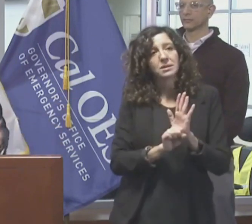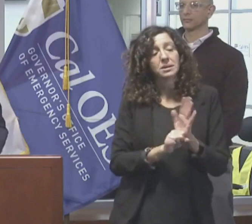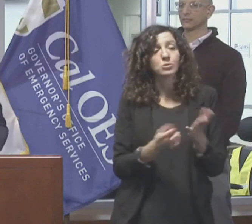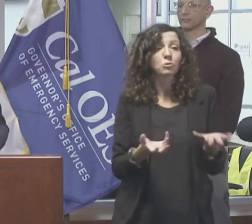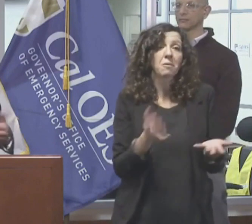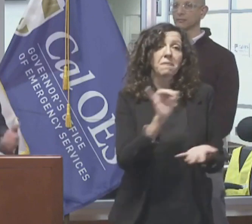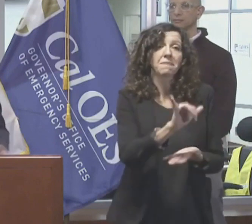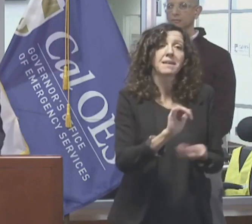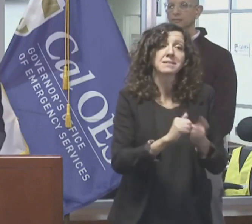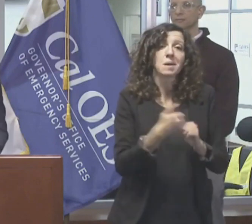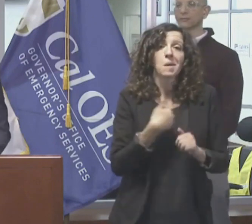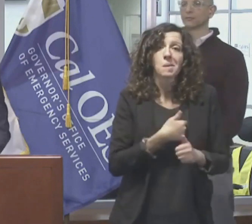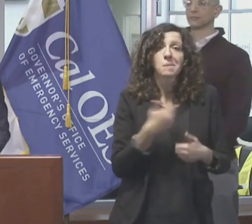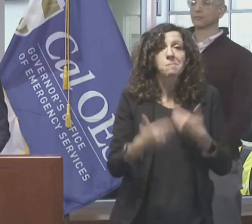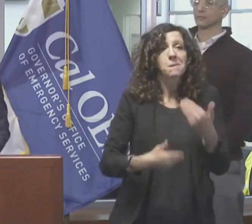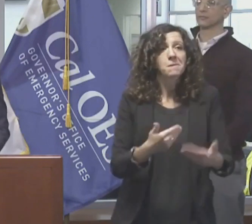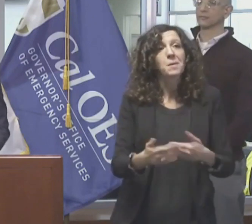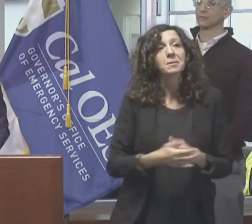we're conducting ourselves.